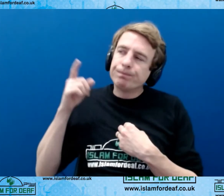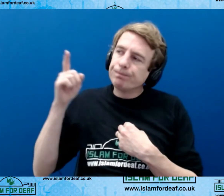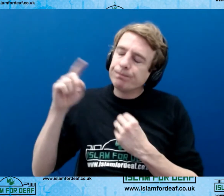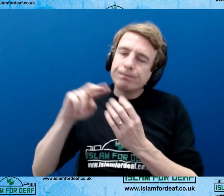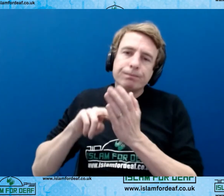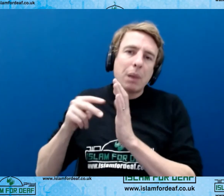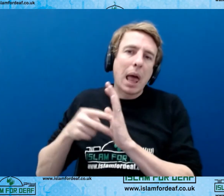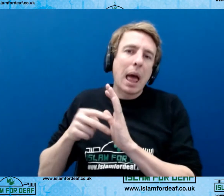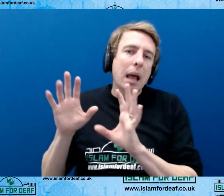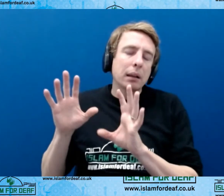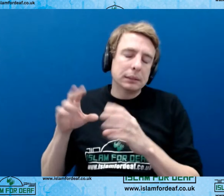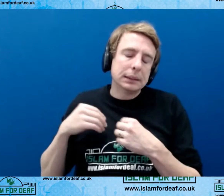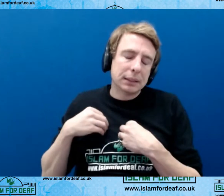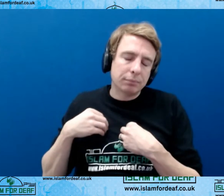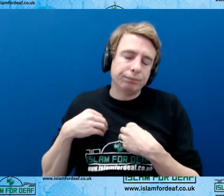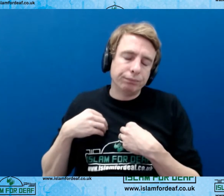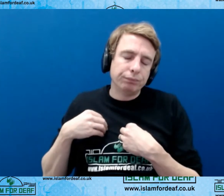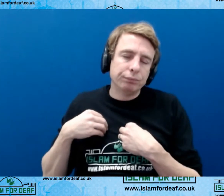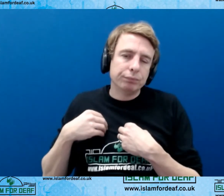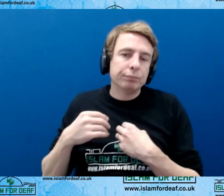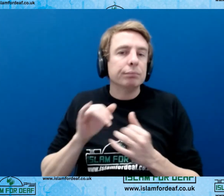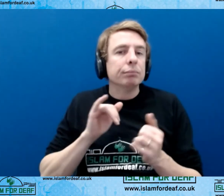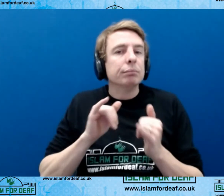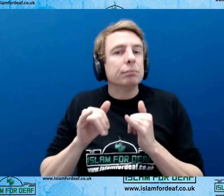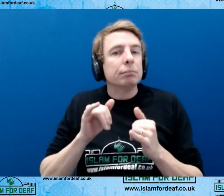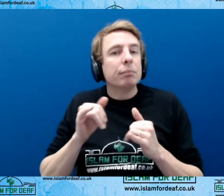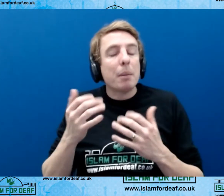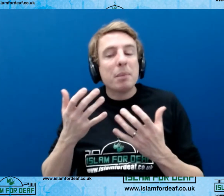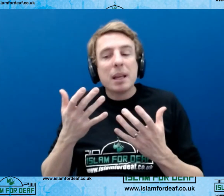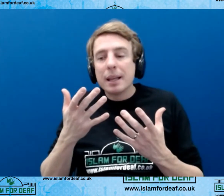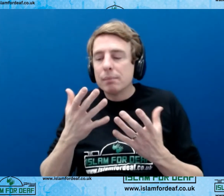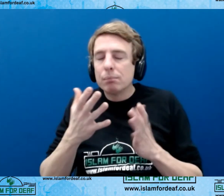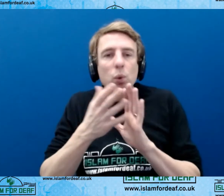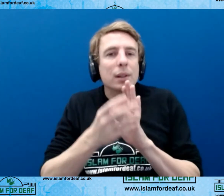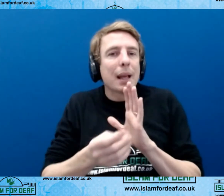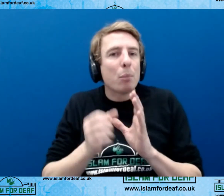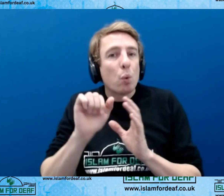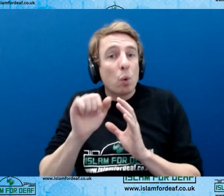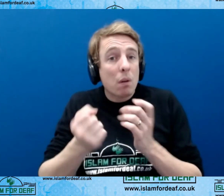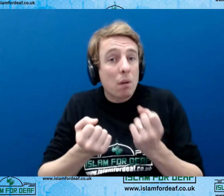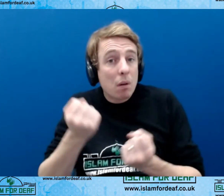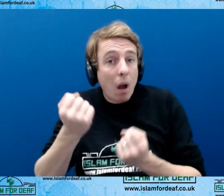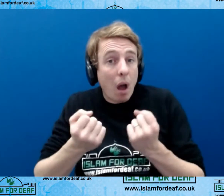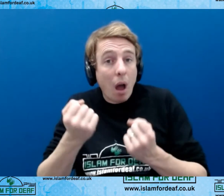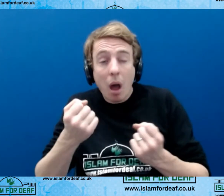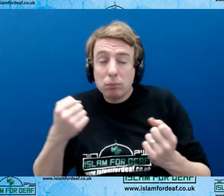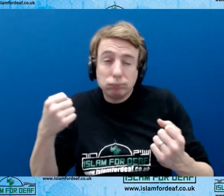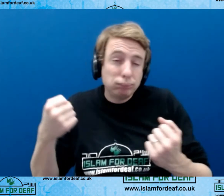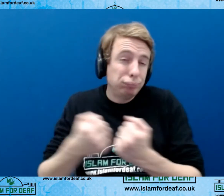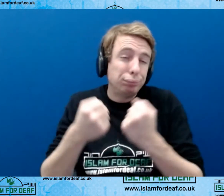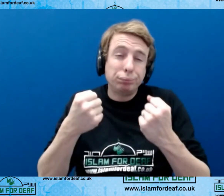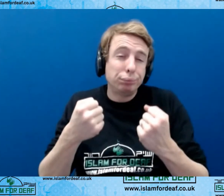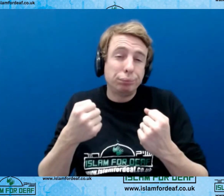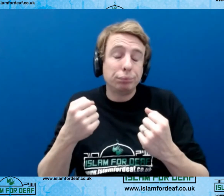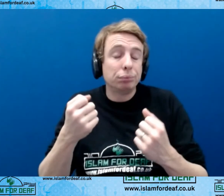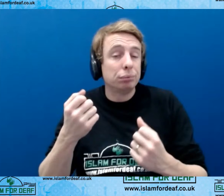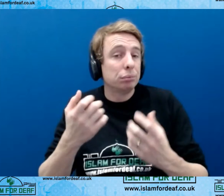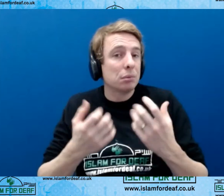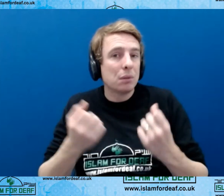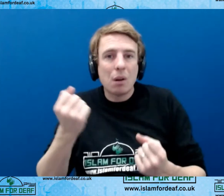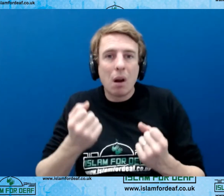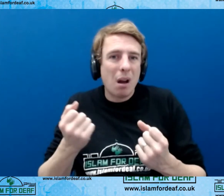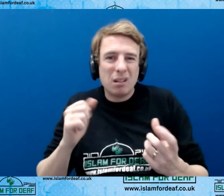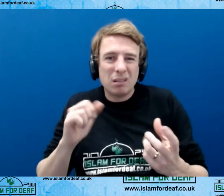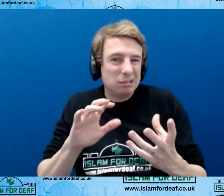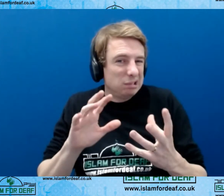car is totaled or is written off, they have patience and they expect the